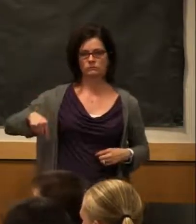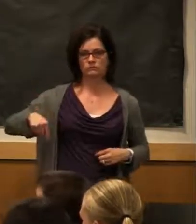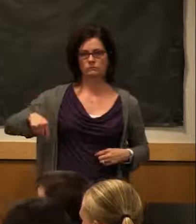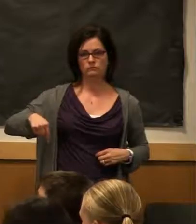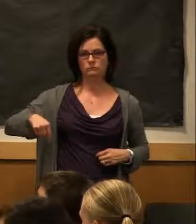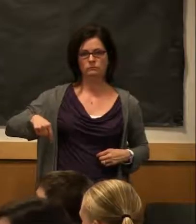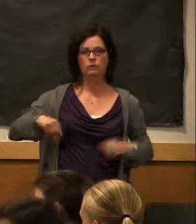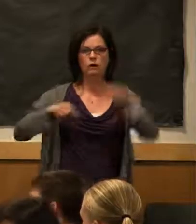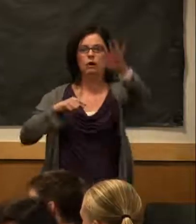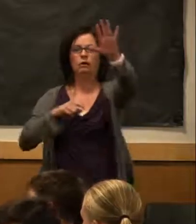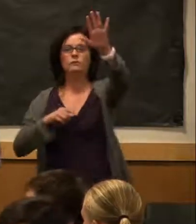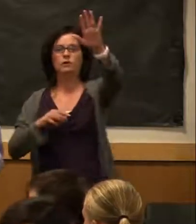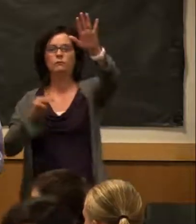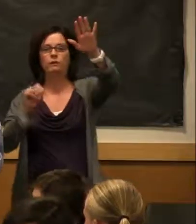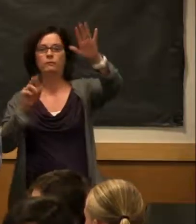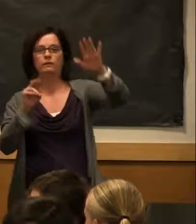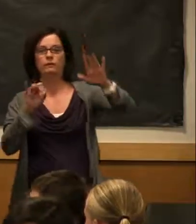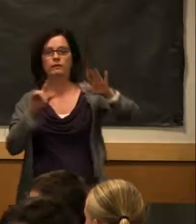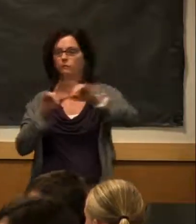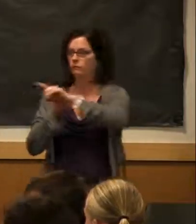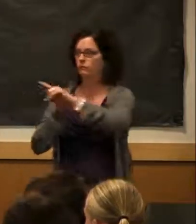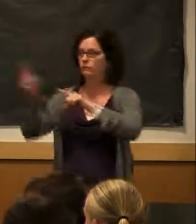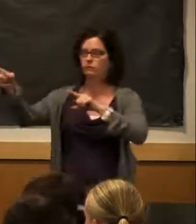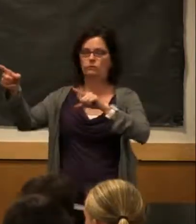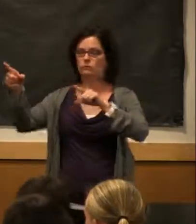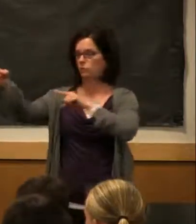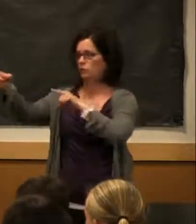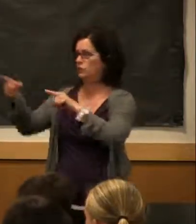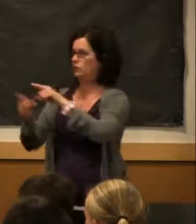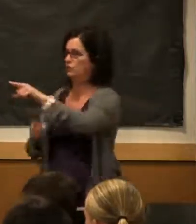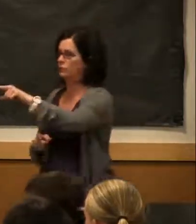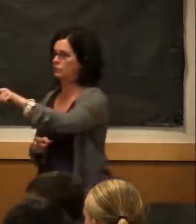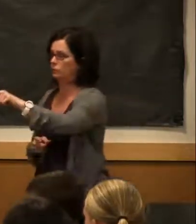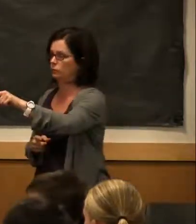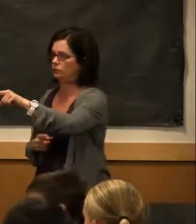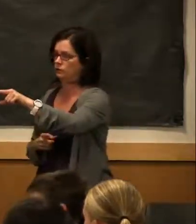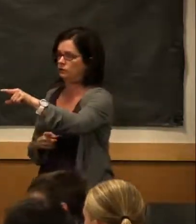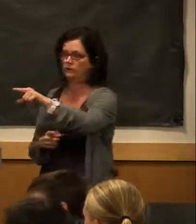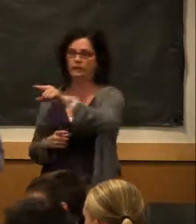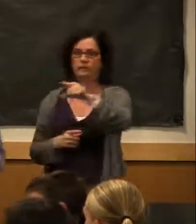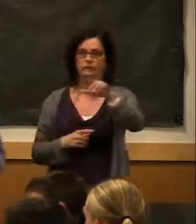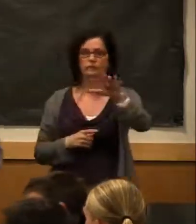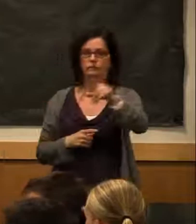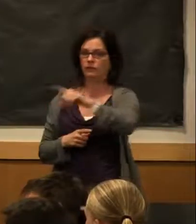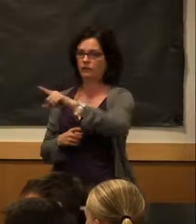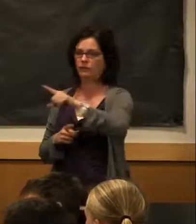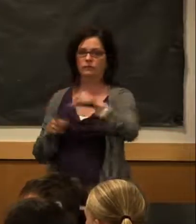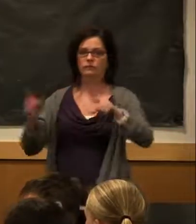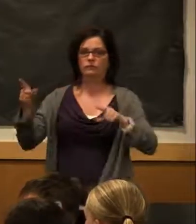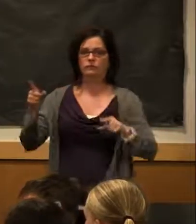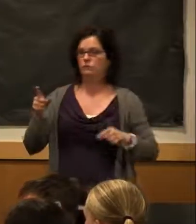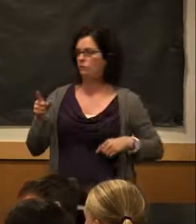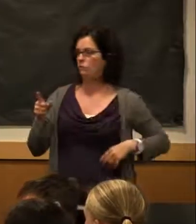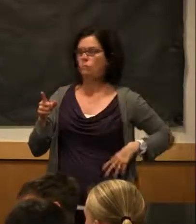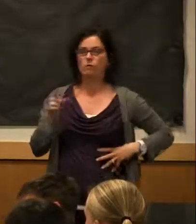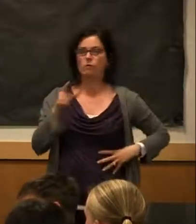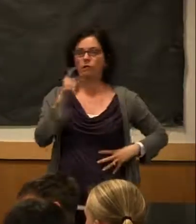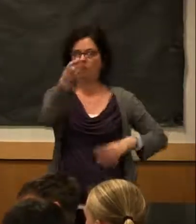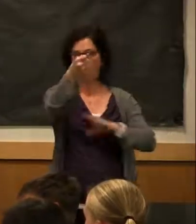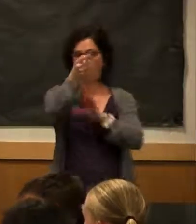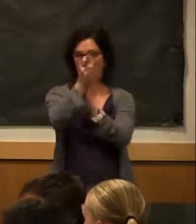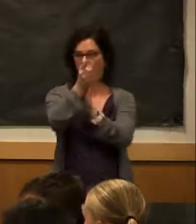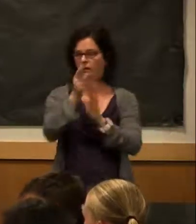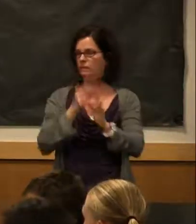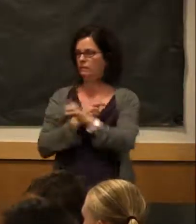Maribel? Oh, I'm sorry, Maribel. There was a question to your right, too. Oh, I'm sorry. Yeah. Sorry. We'll get to you in just a